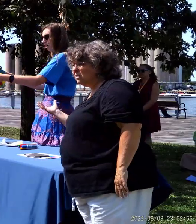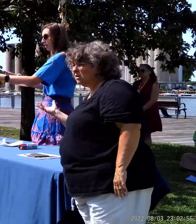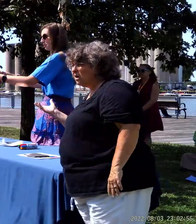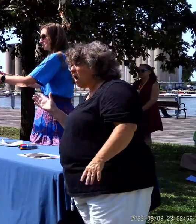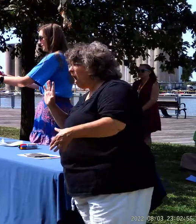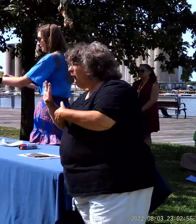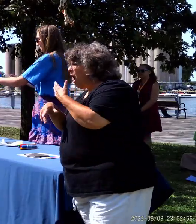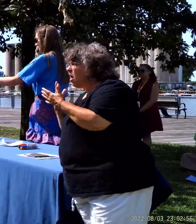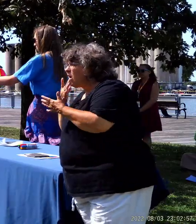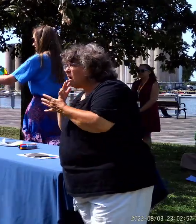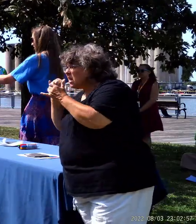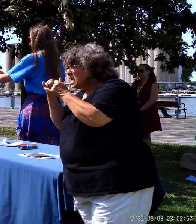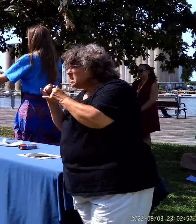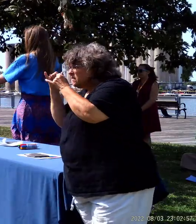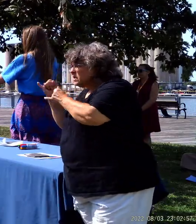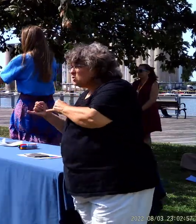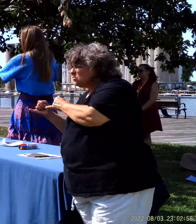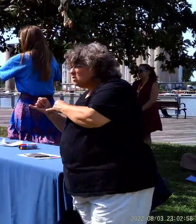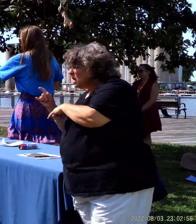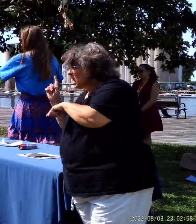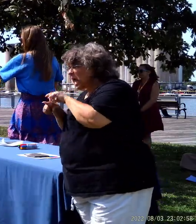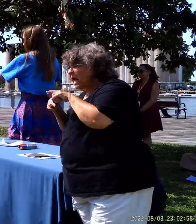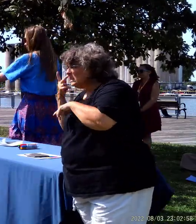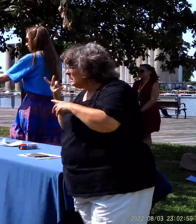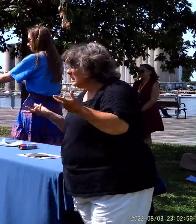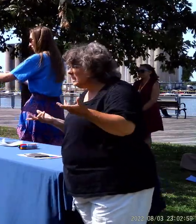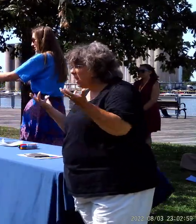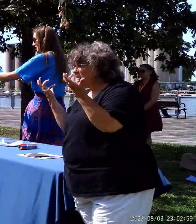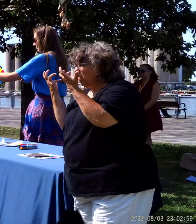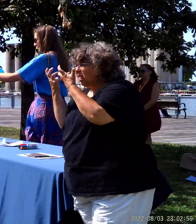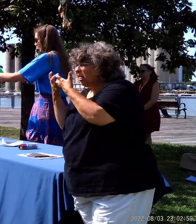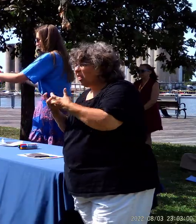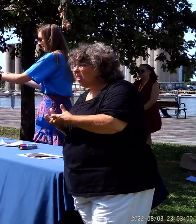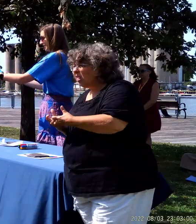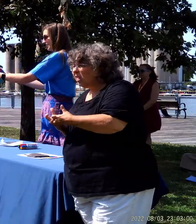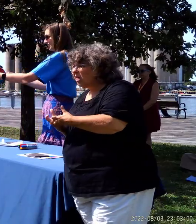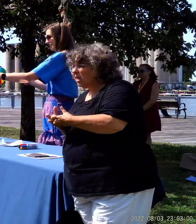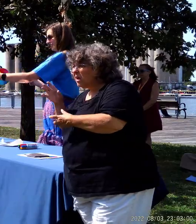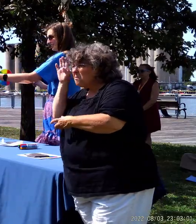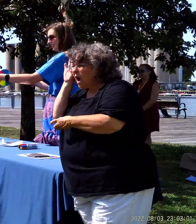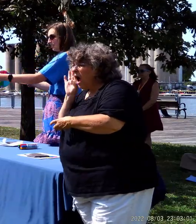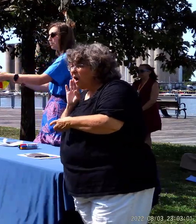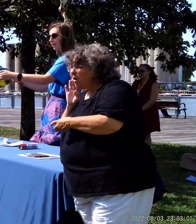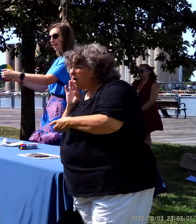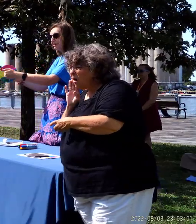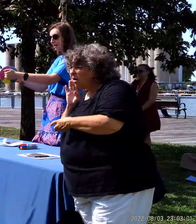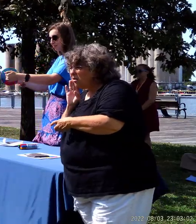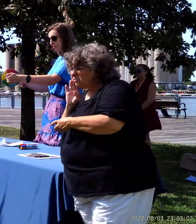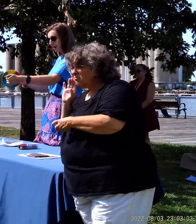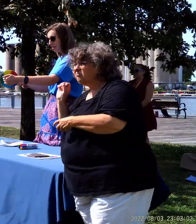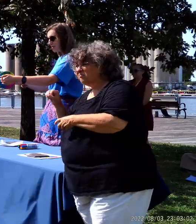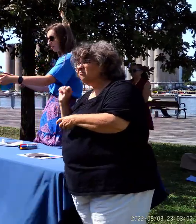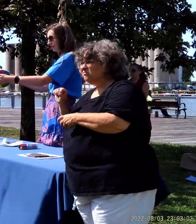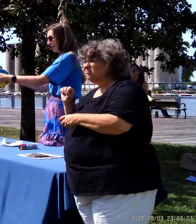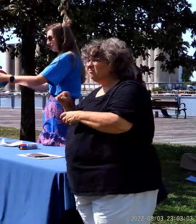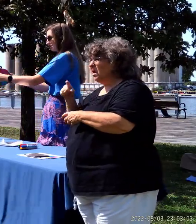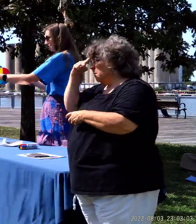do you see all those individual colors anymore? What color do you guys see? Brown. Yeah, brown or blackish